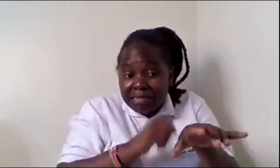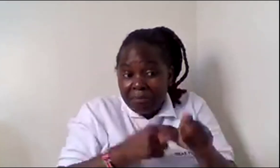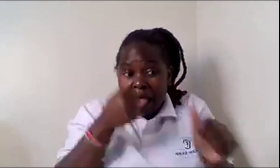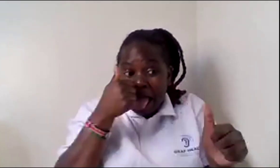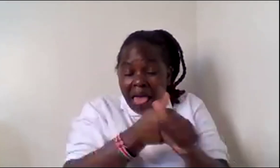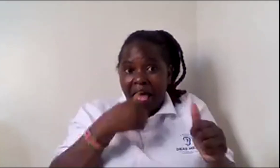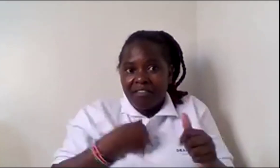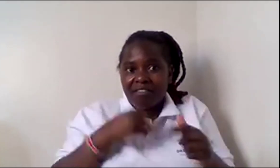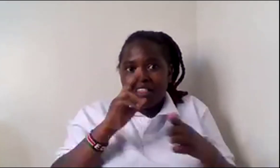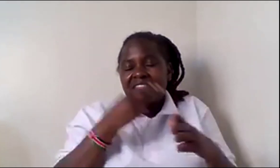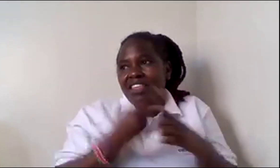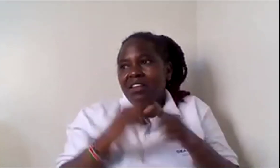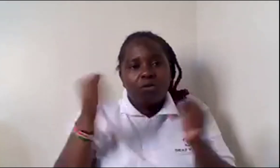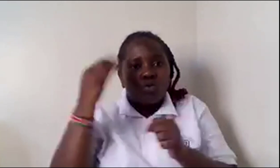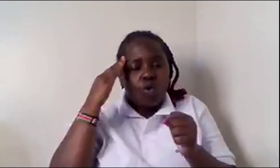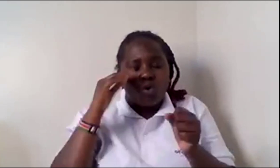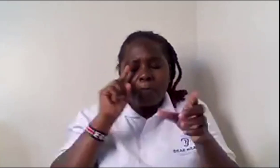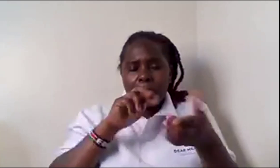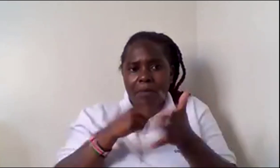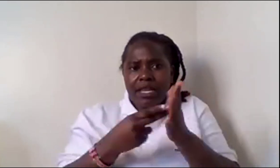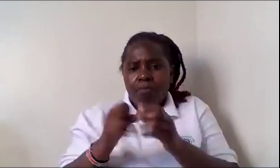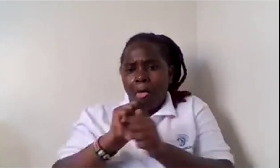much. That's why I told you chlamydia is even more common than HIV.